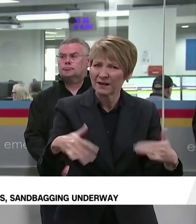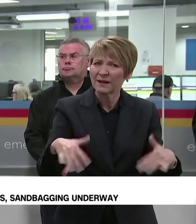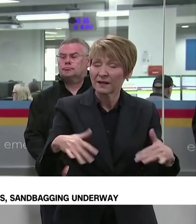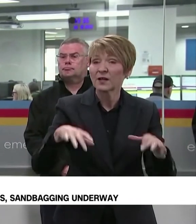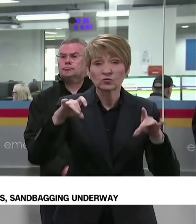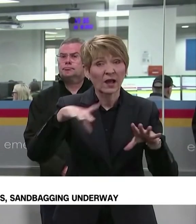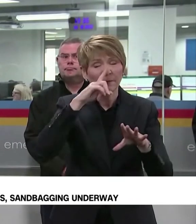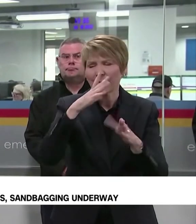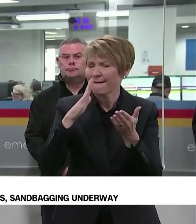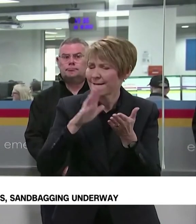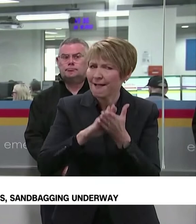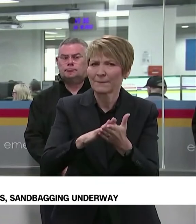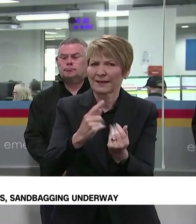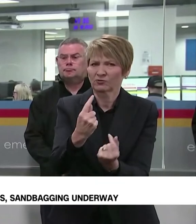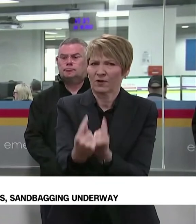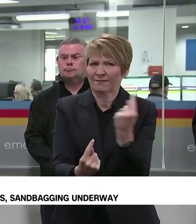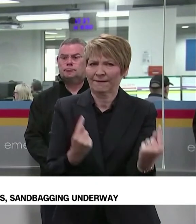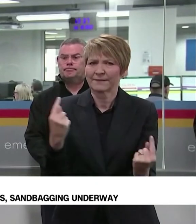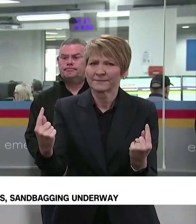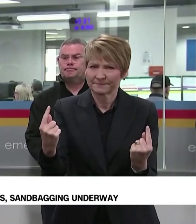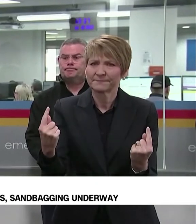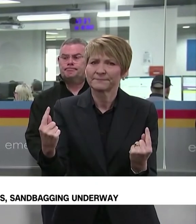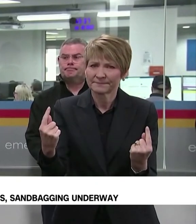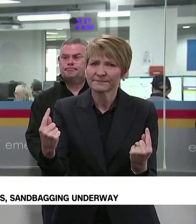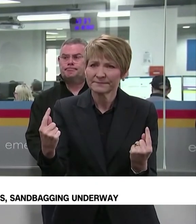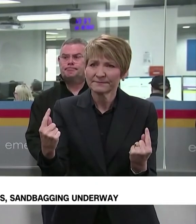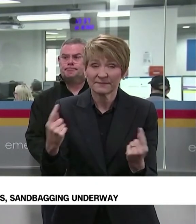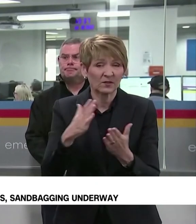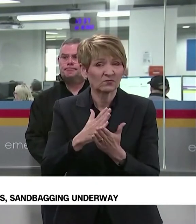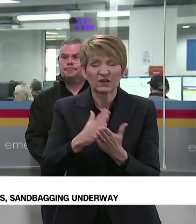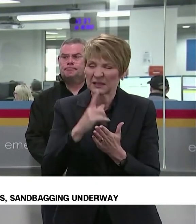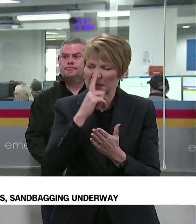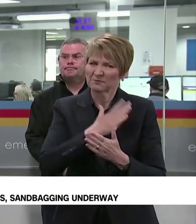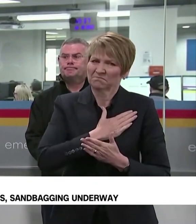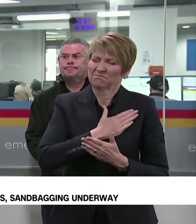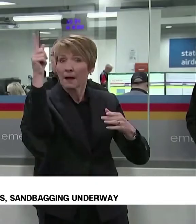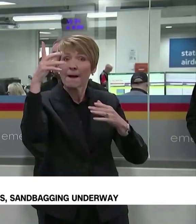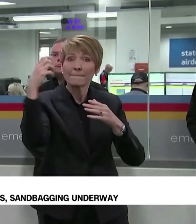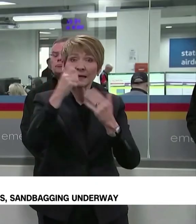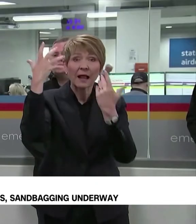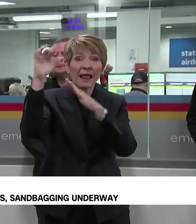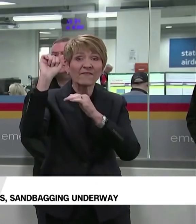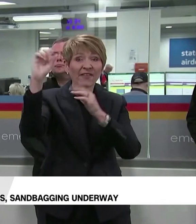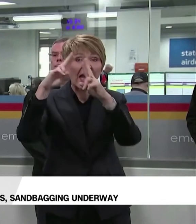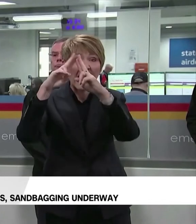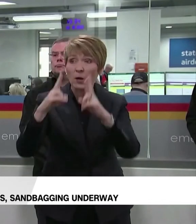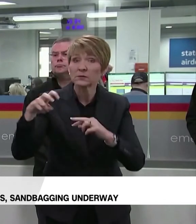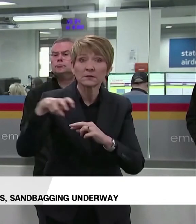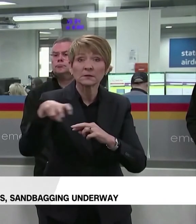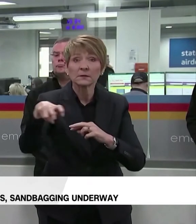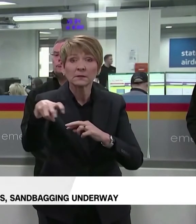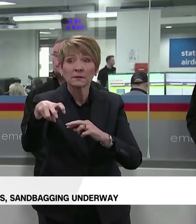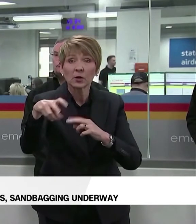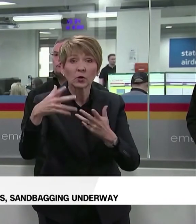and once again we're seeing at the worst of times the best of the Australian character. By the end of today,